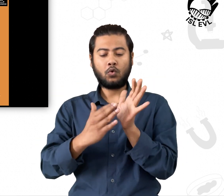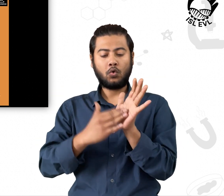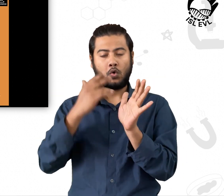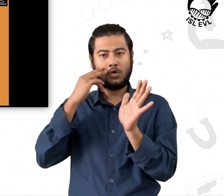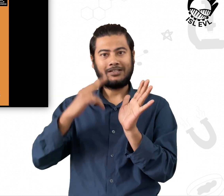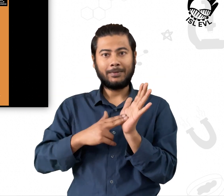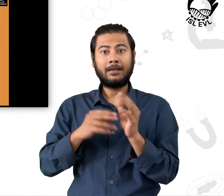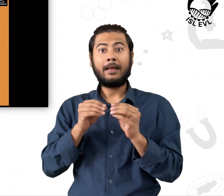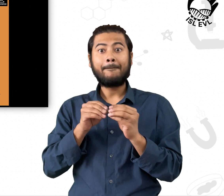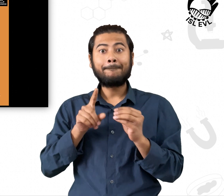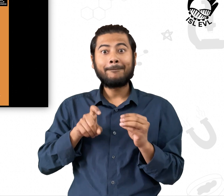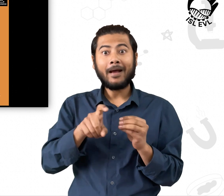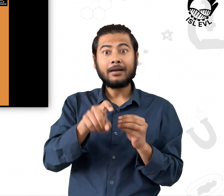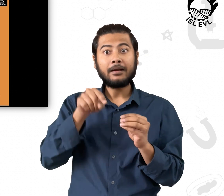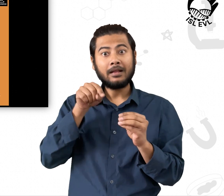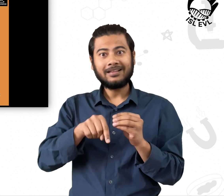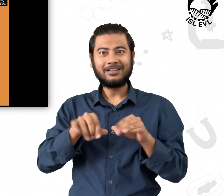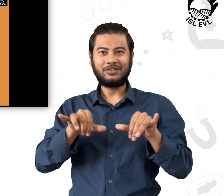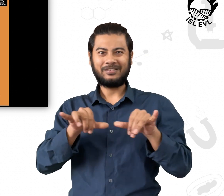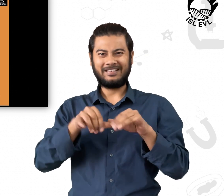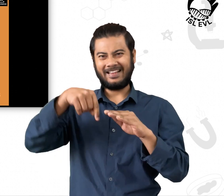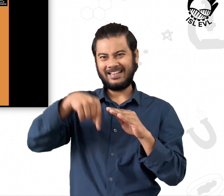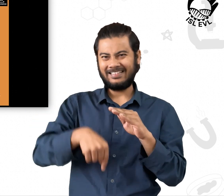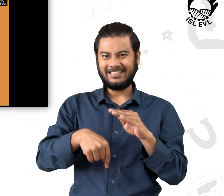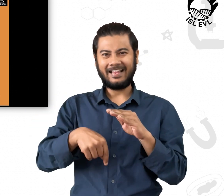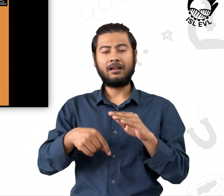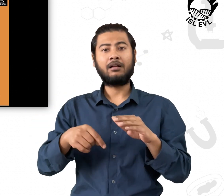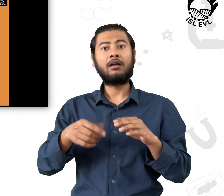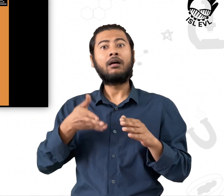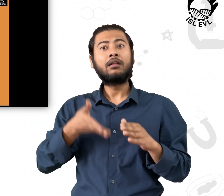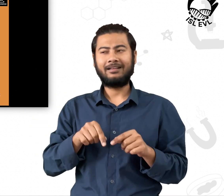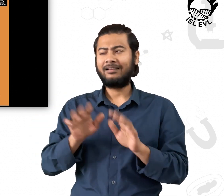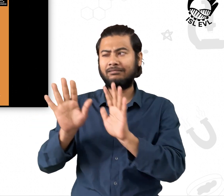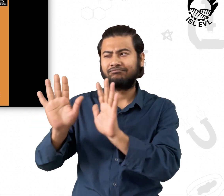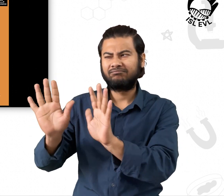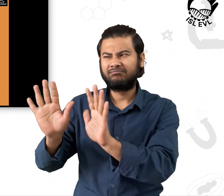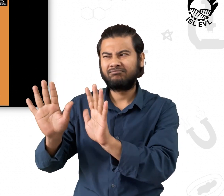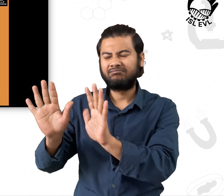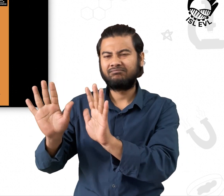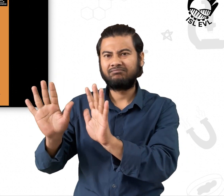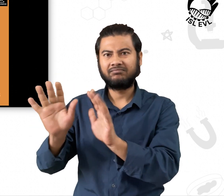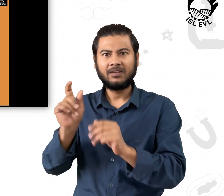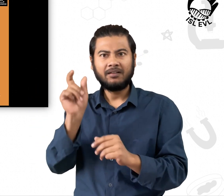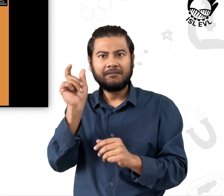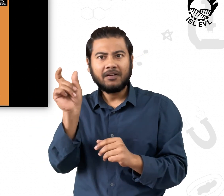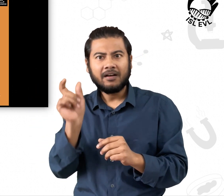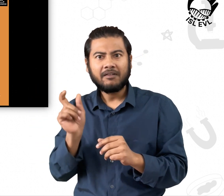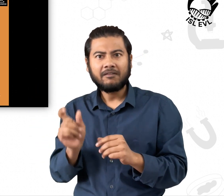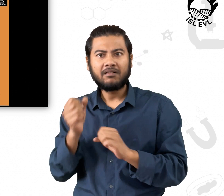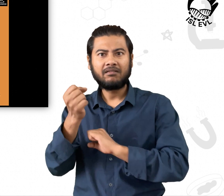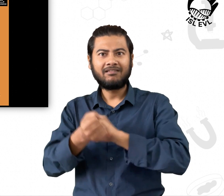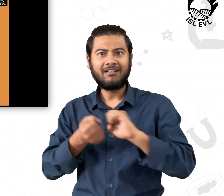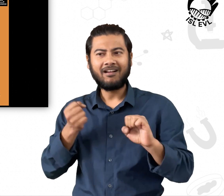living in the soil called streptomyces. Wait. That's a lot to unpack there. So many big